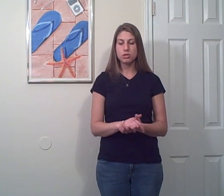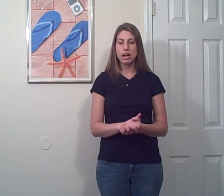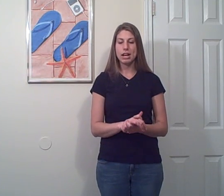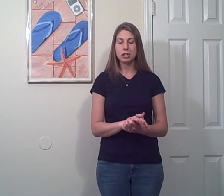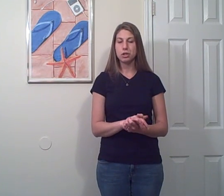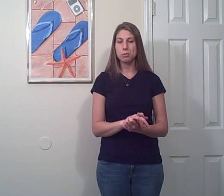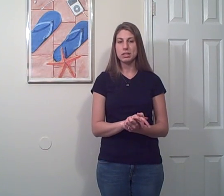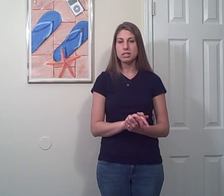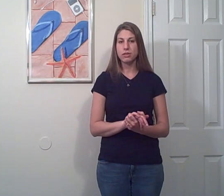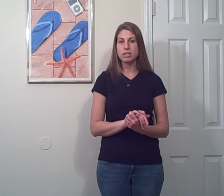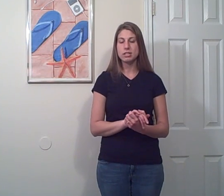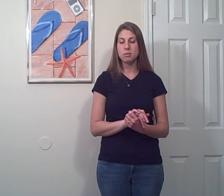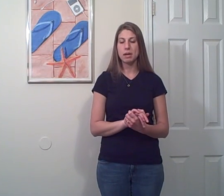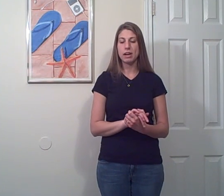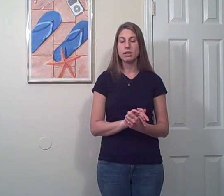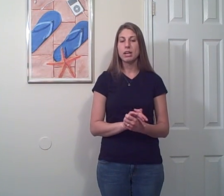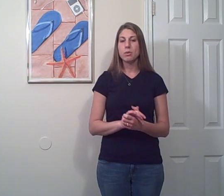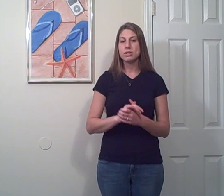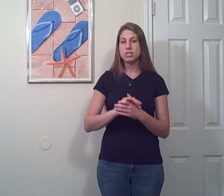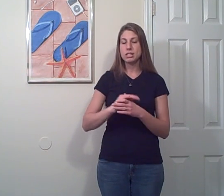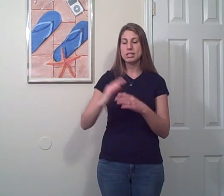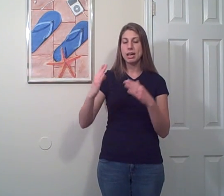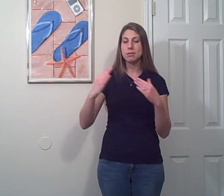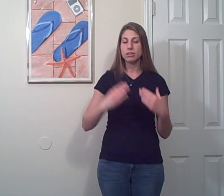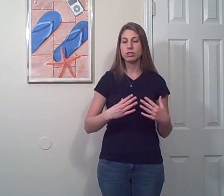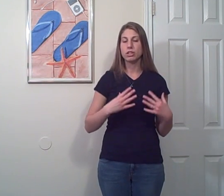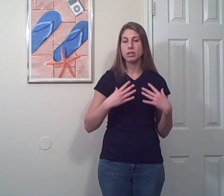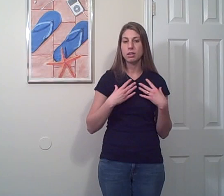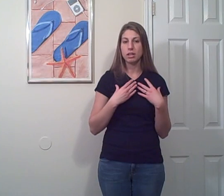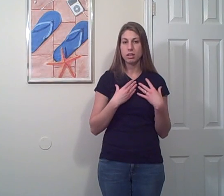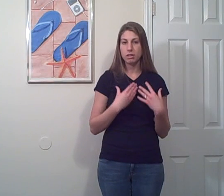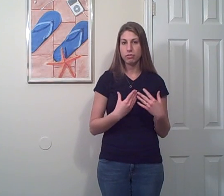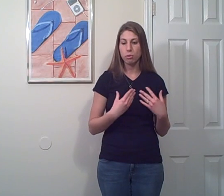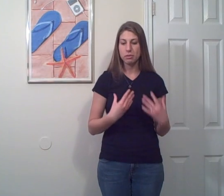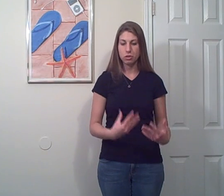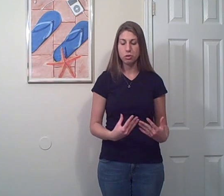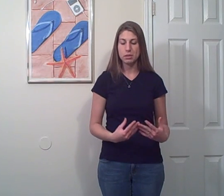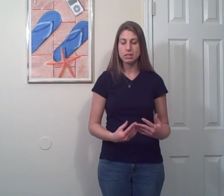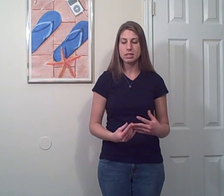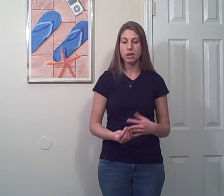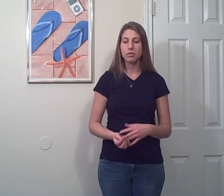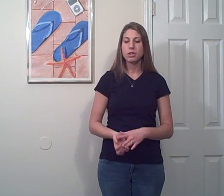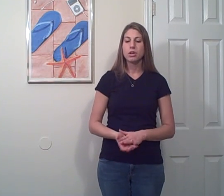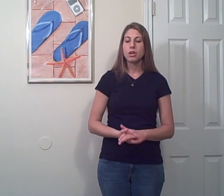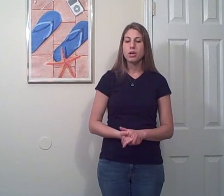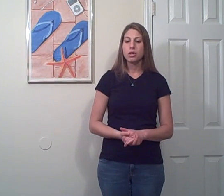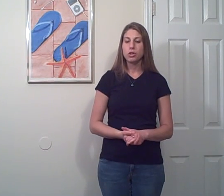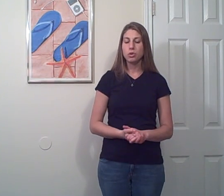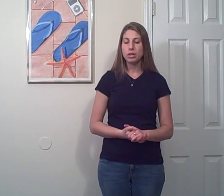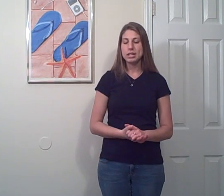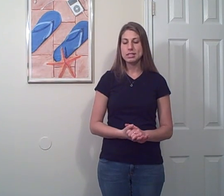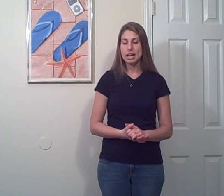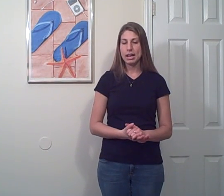tried, human. This verse is about when Jesus came down to earth in the form of a human. So you are as